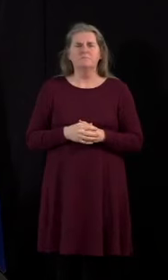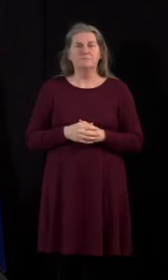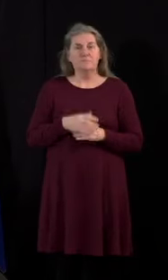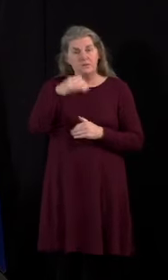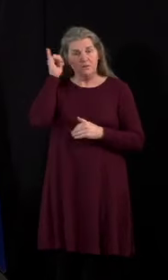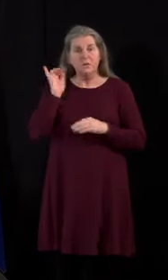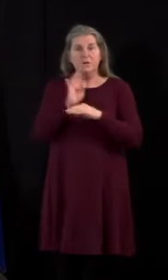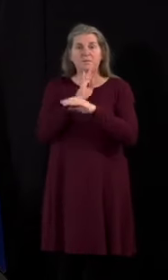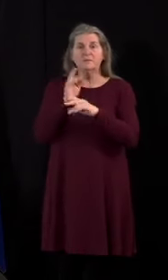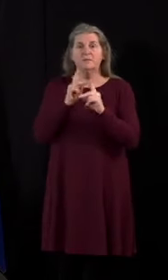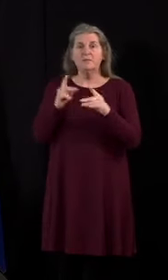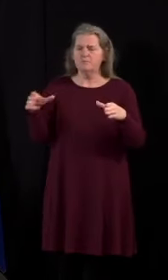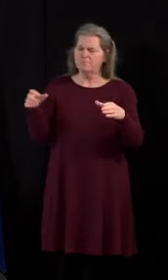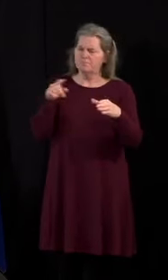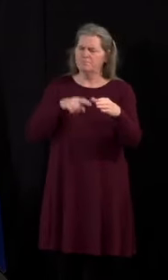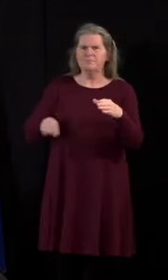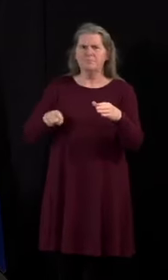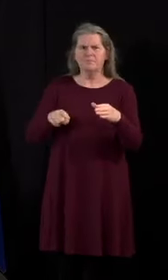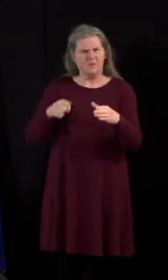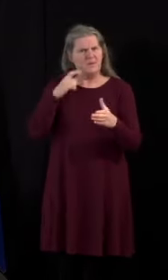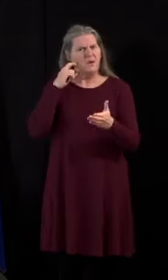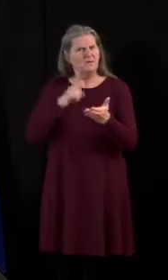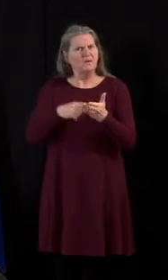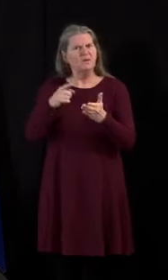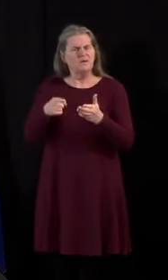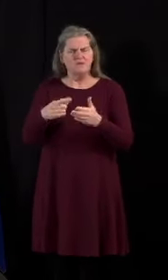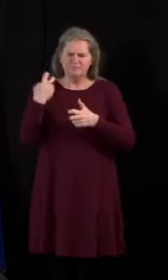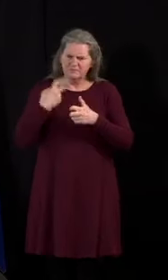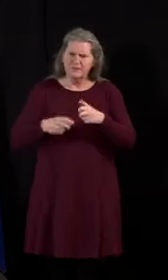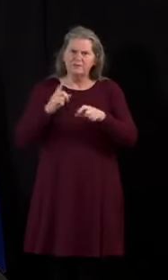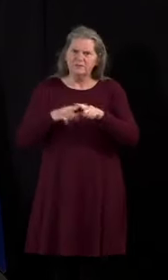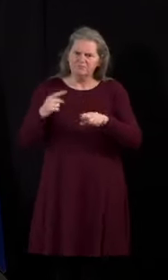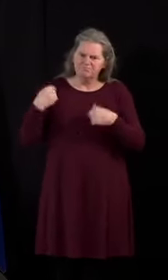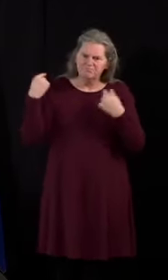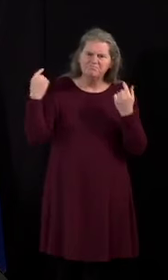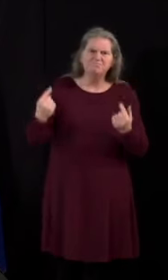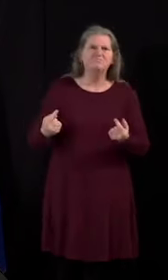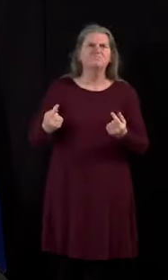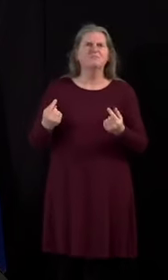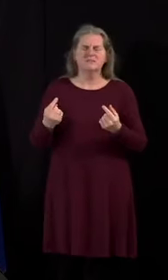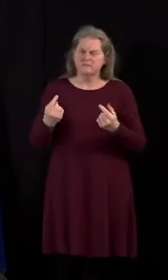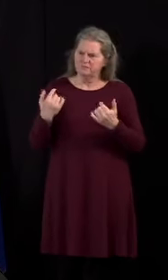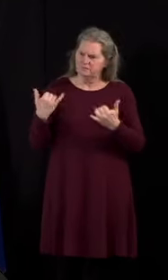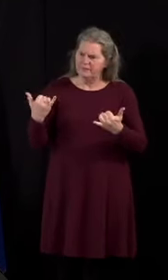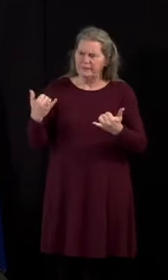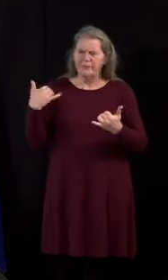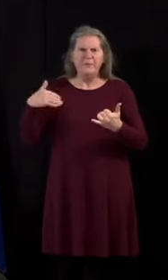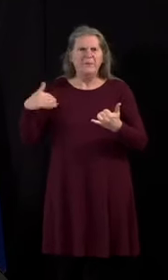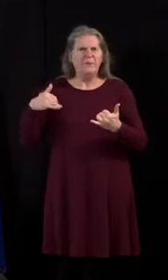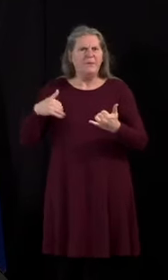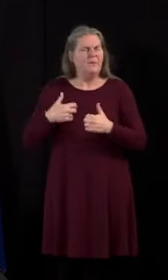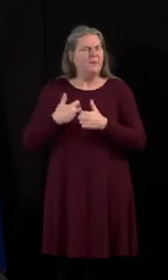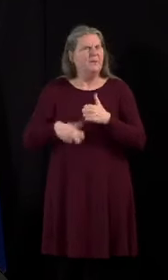To Yukon business owners, I recognize the extremely difficult circumstances that you're facing today.